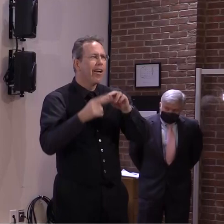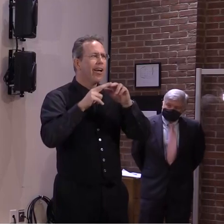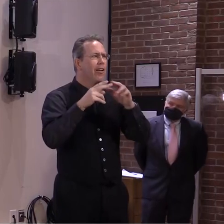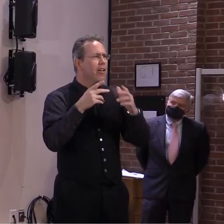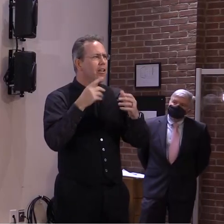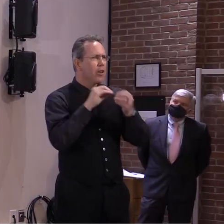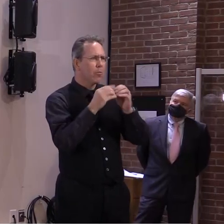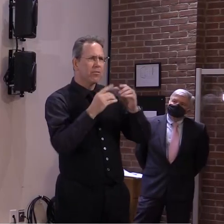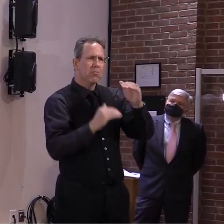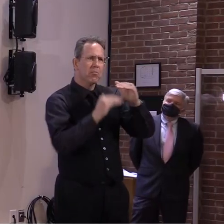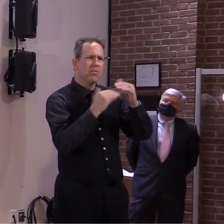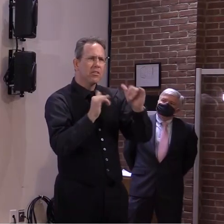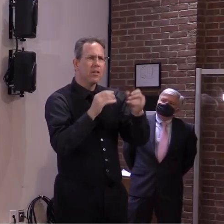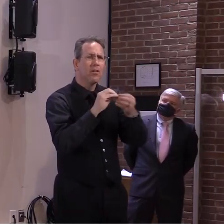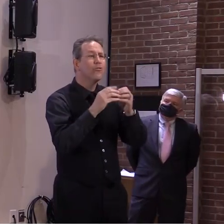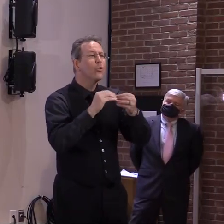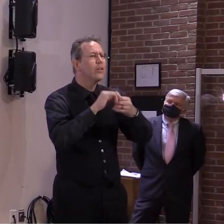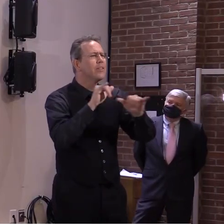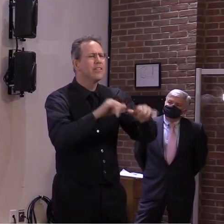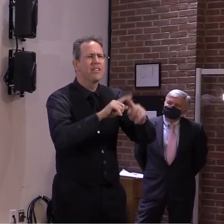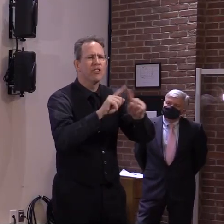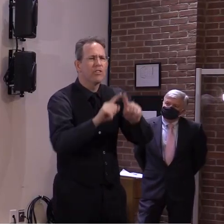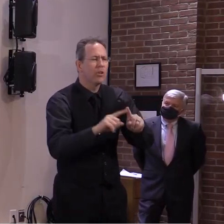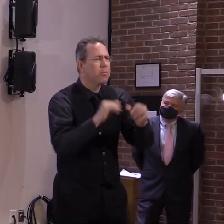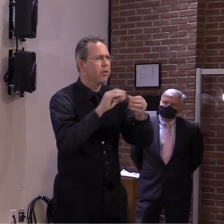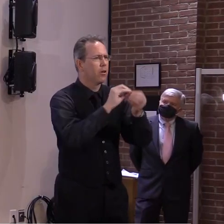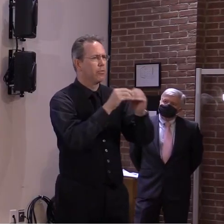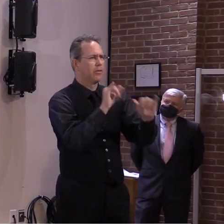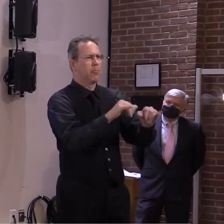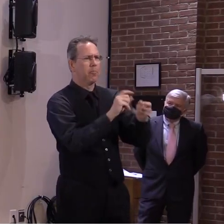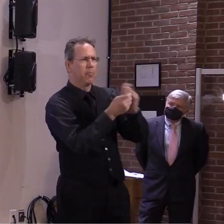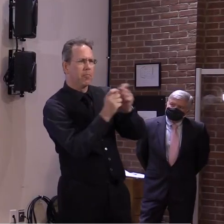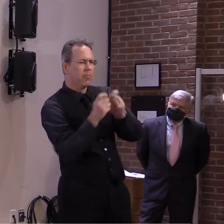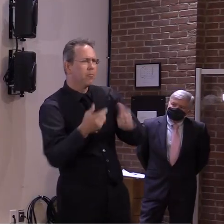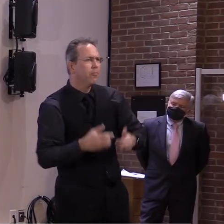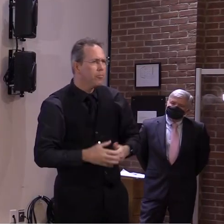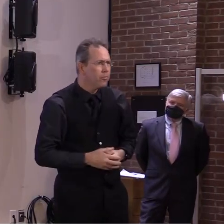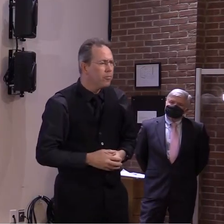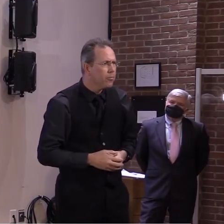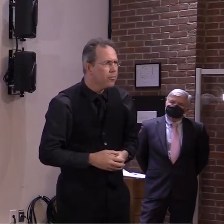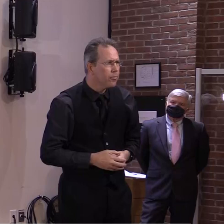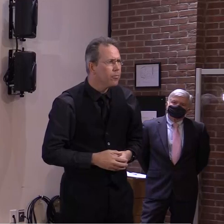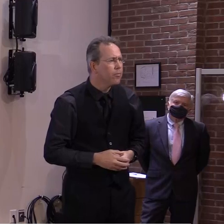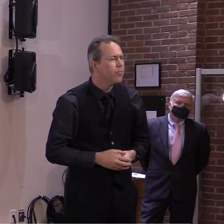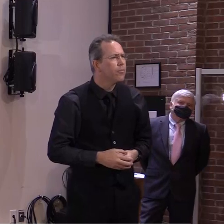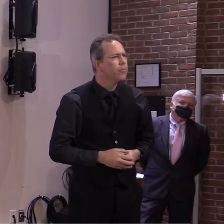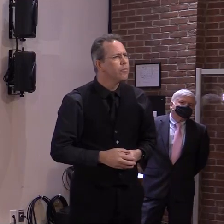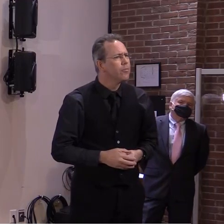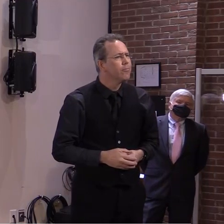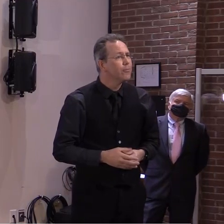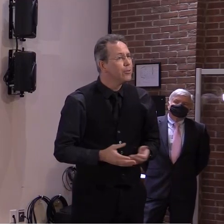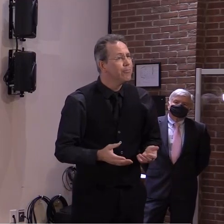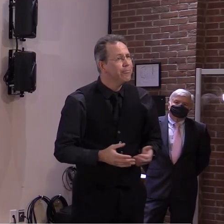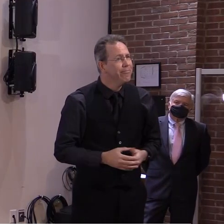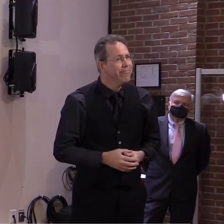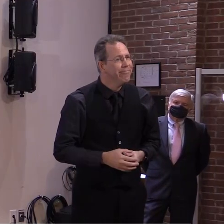and we know that that will have an eventual influence on that metric over a shorter period of time.